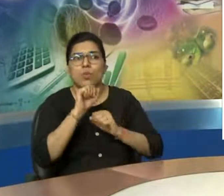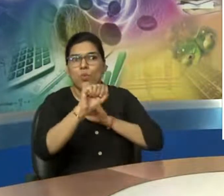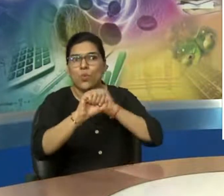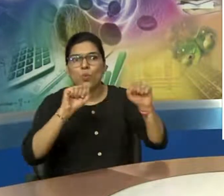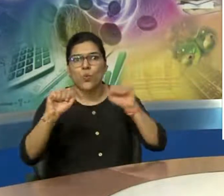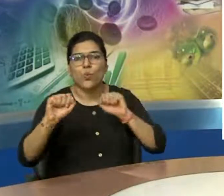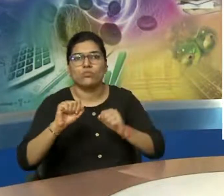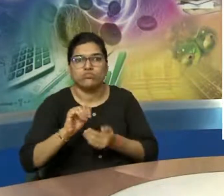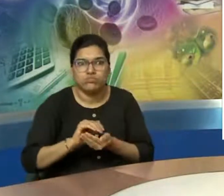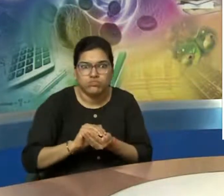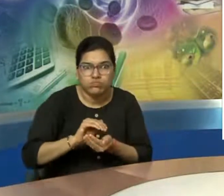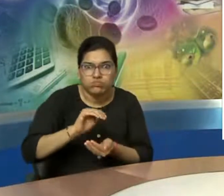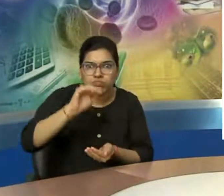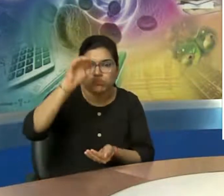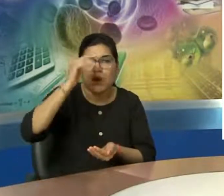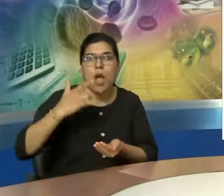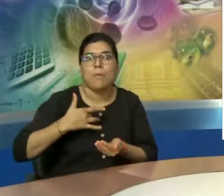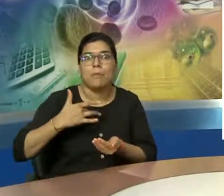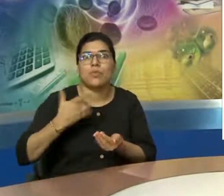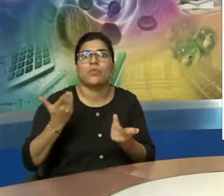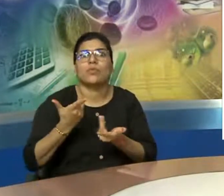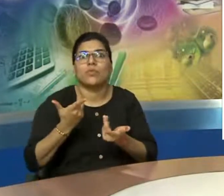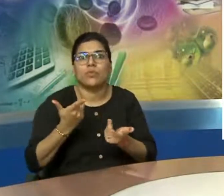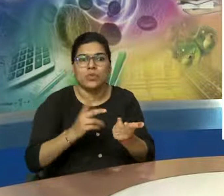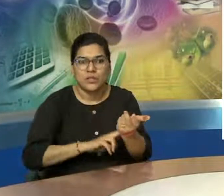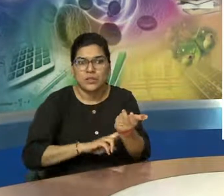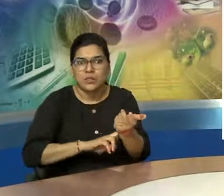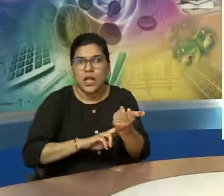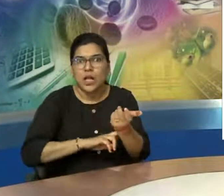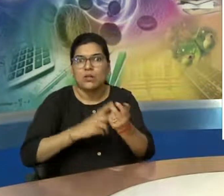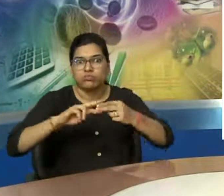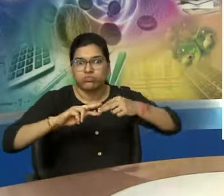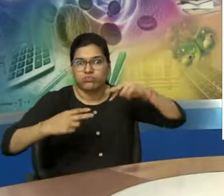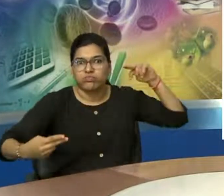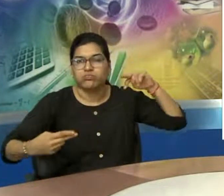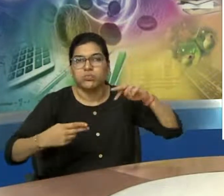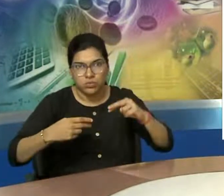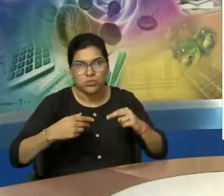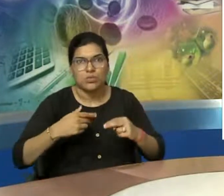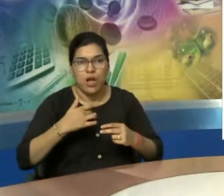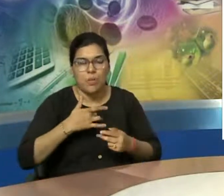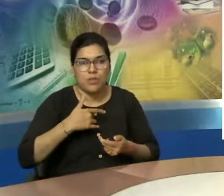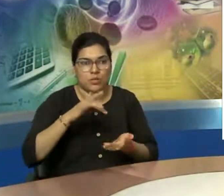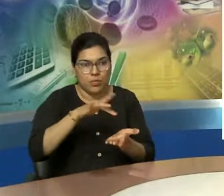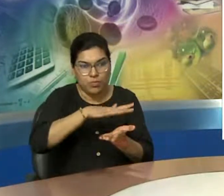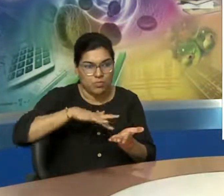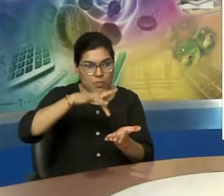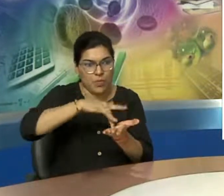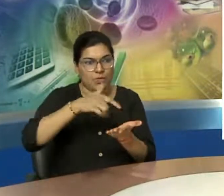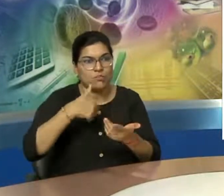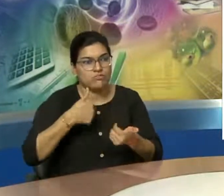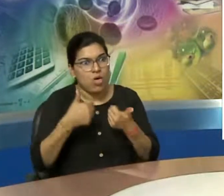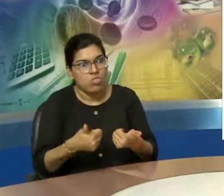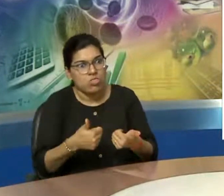Adapt and adaptation. Both these words are having a similar meaning.